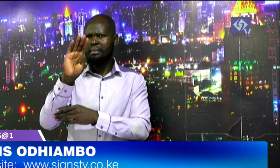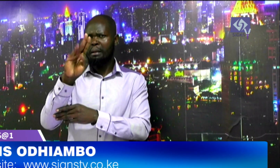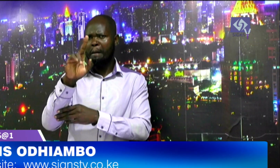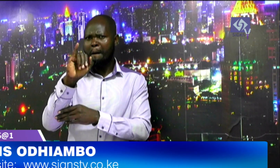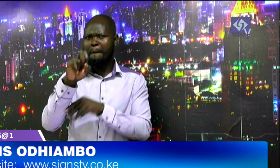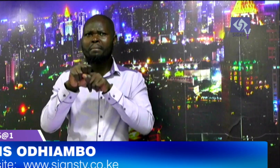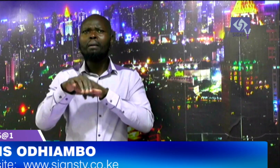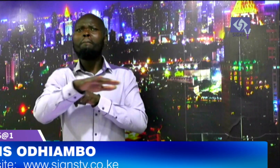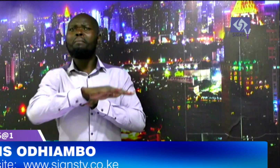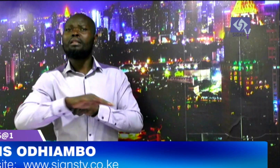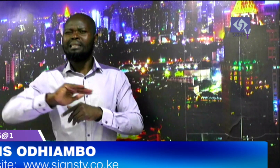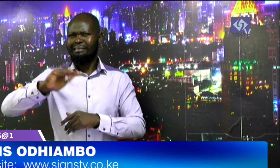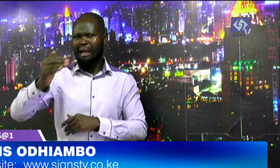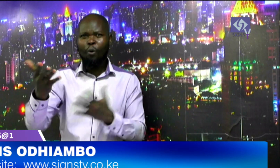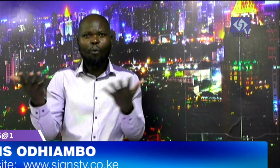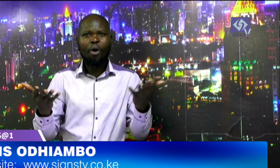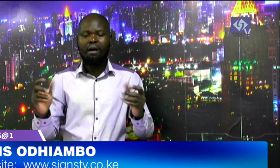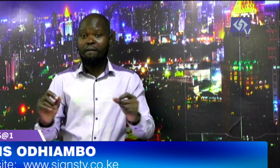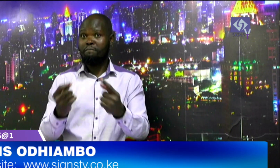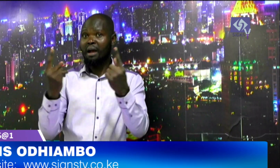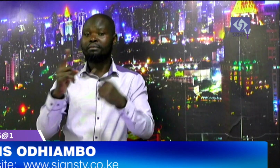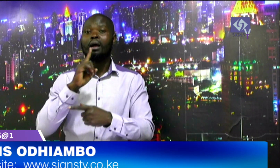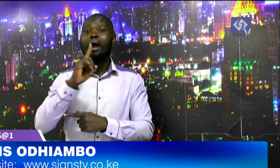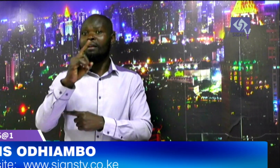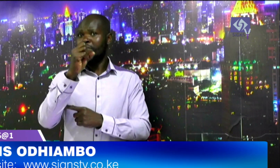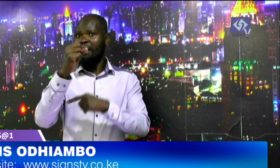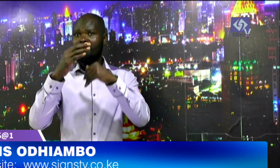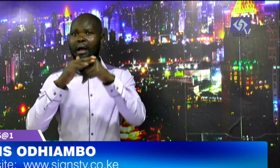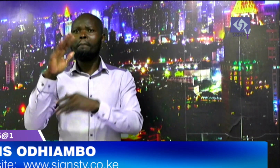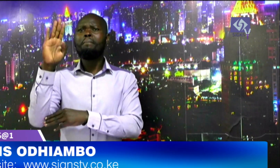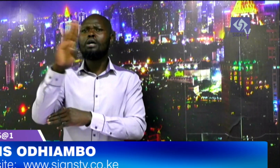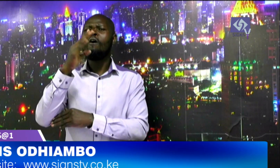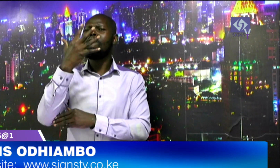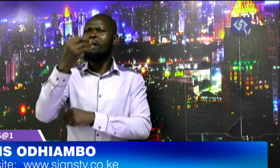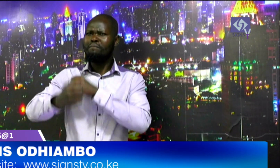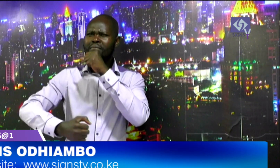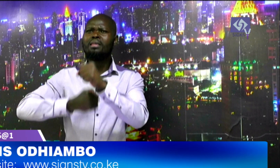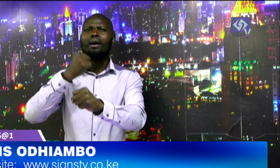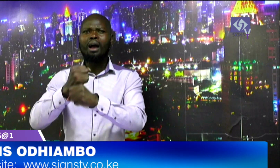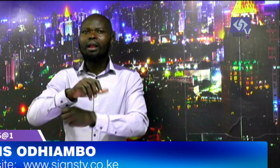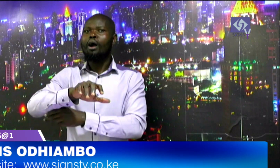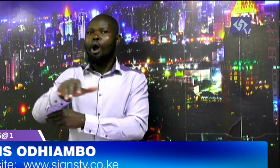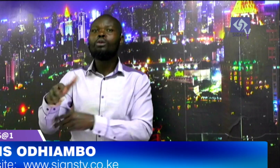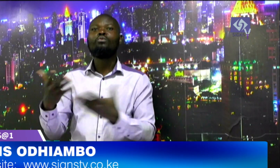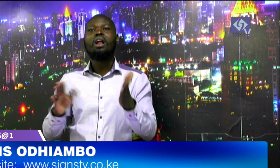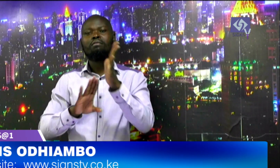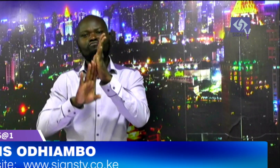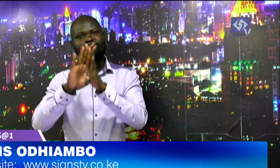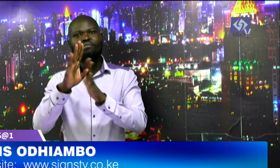in Kabarnet Town during the launch of the 159 billion shilling 5-year county integrated development plan,